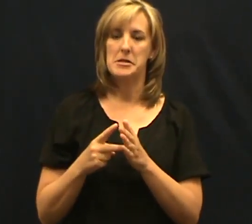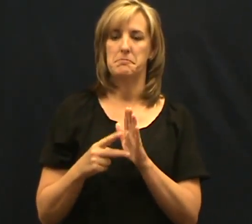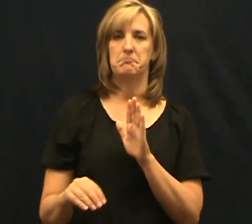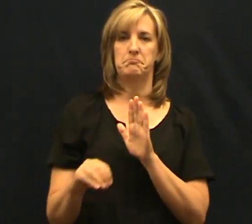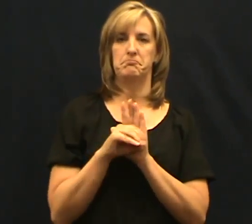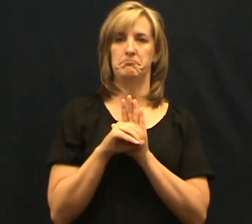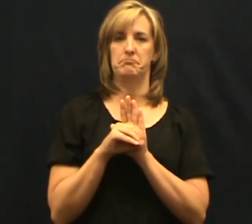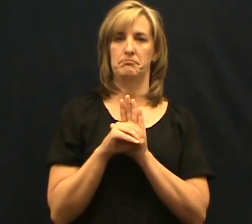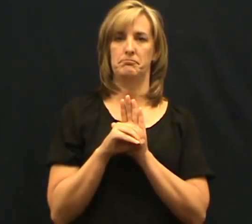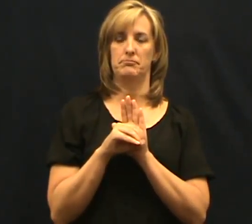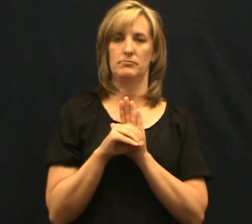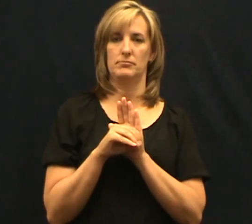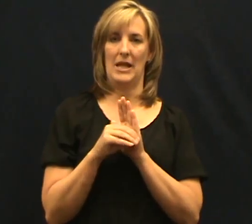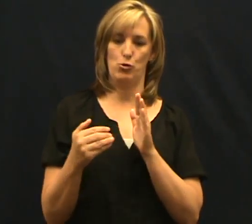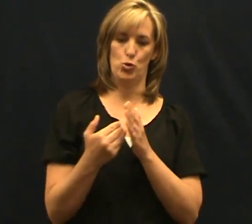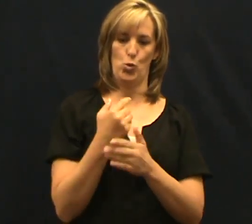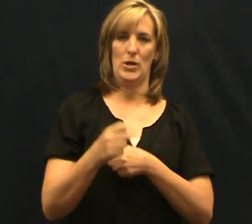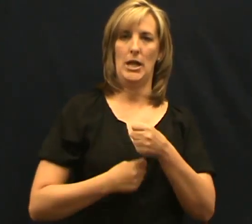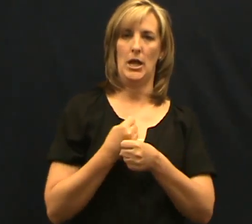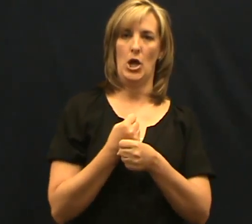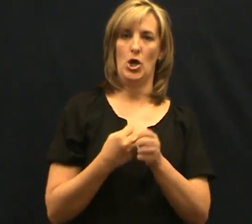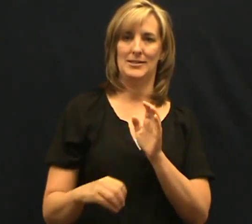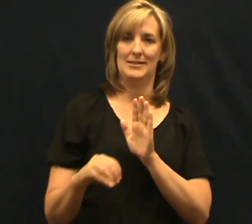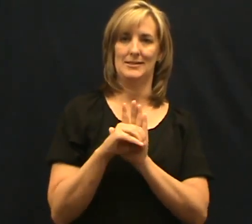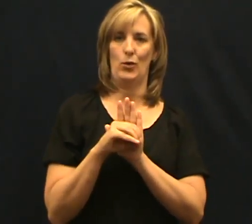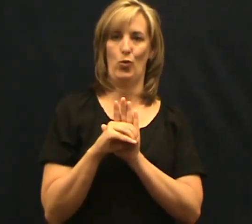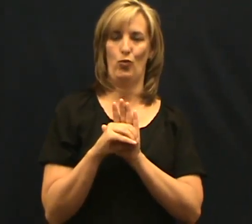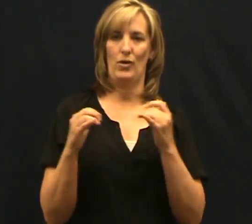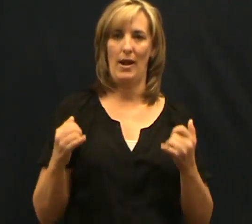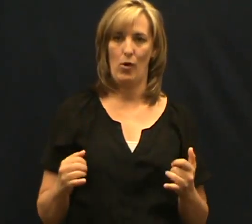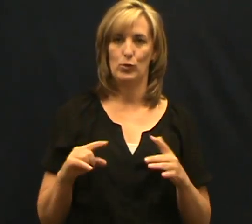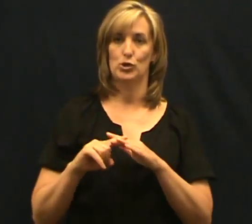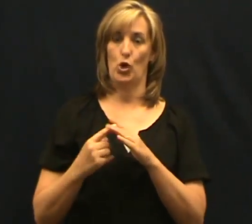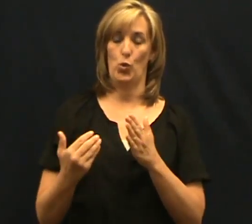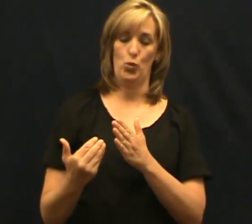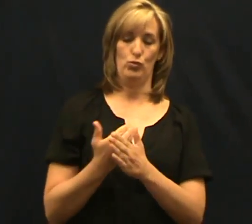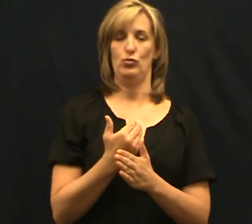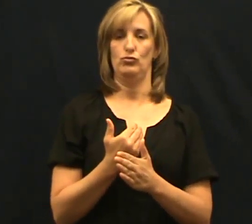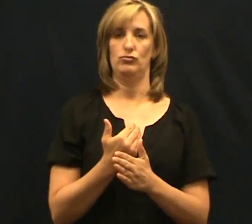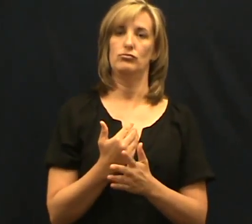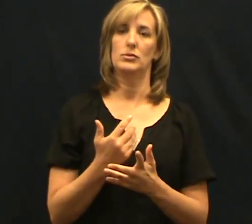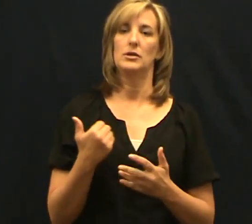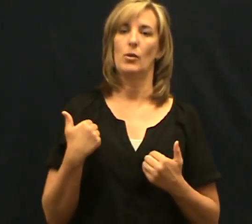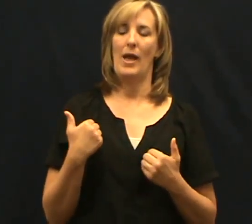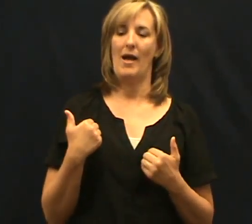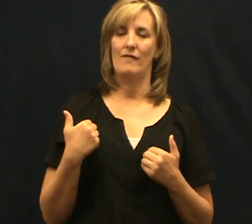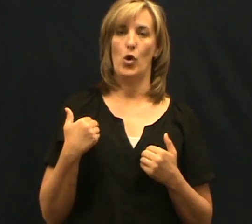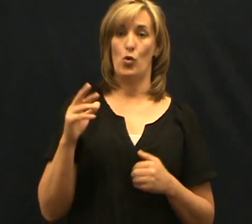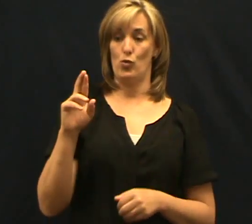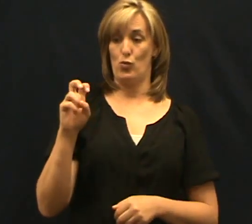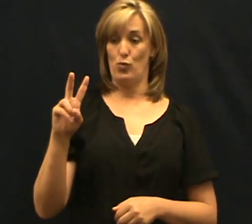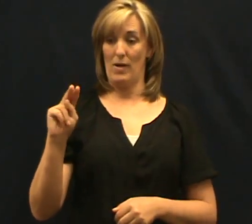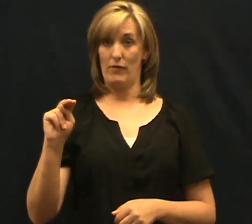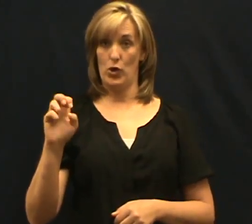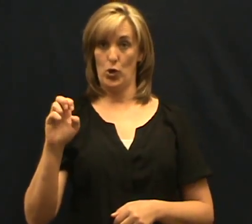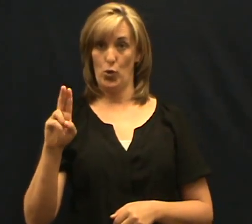again. Now, the scoreboard are the revenue and expense accounts, so we have to zero out those revenue and expense accounts. And